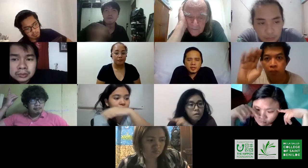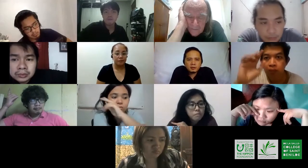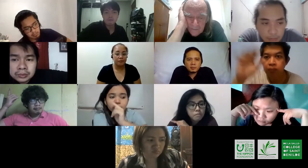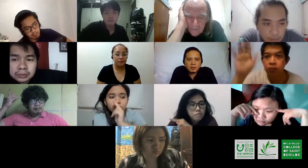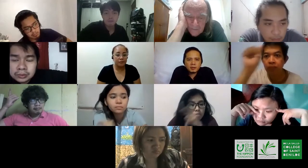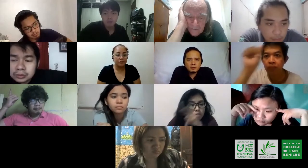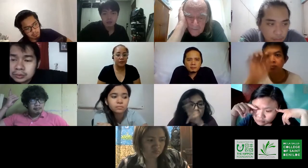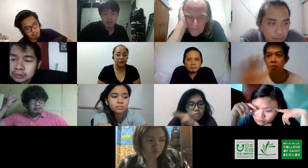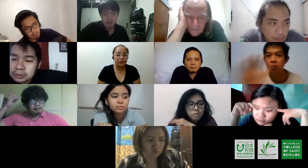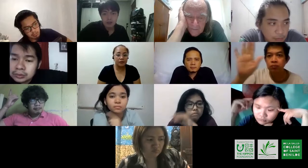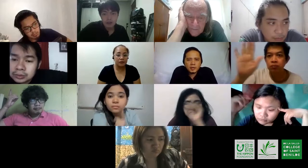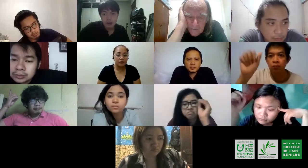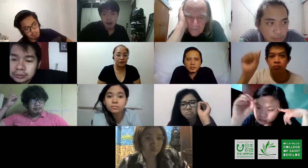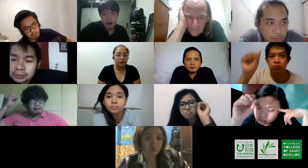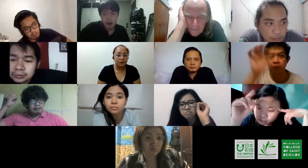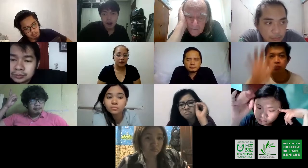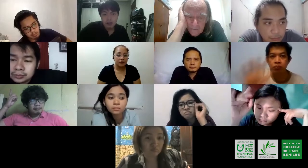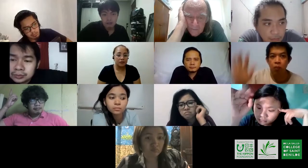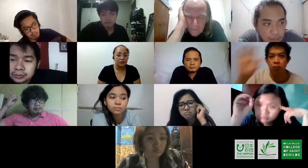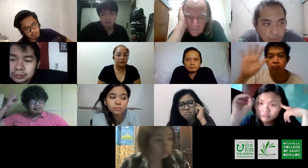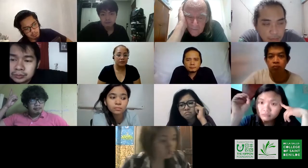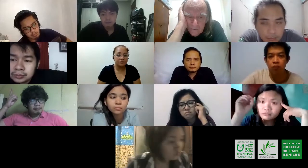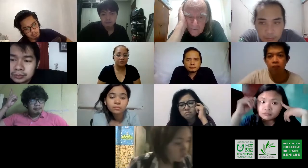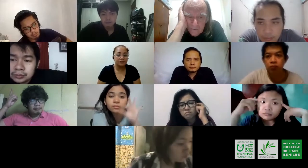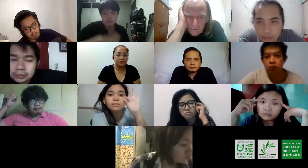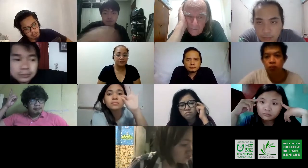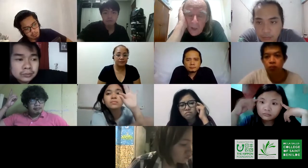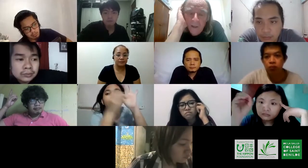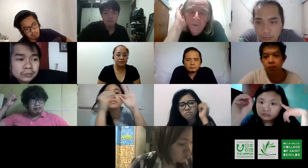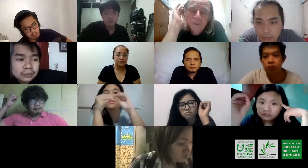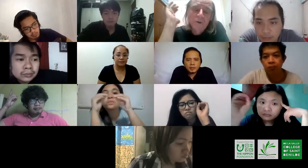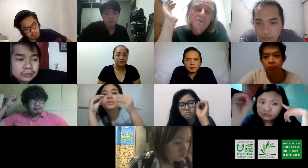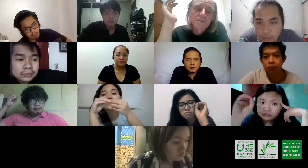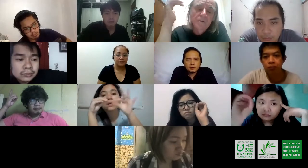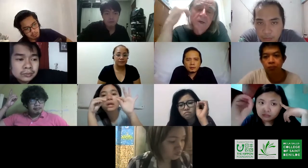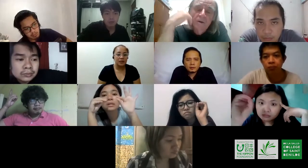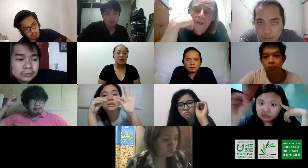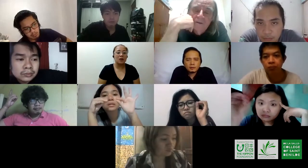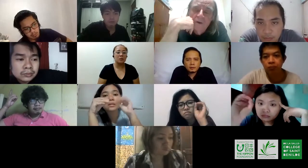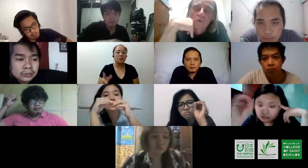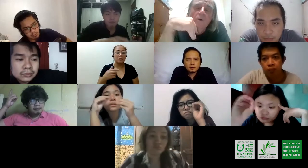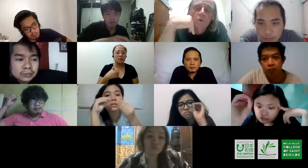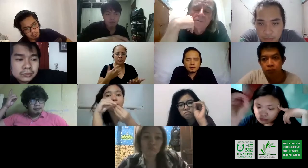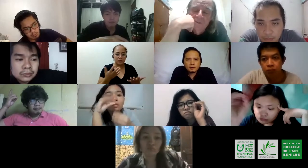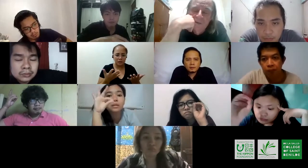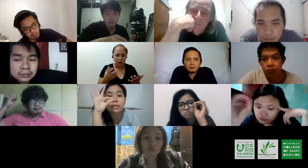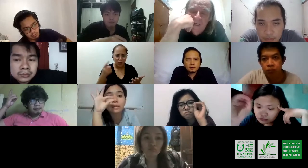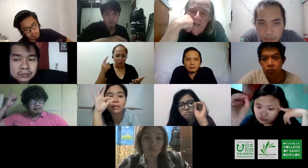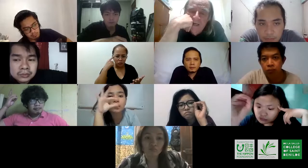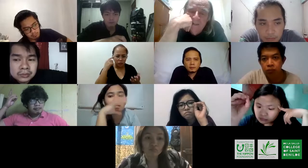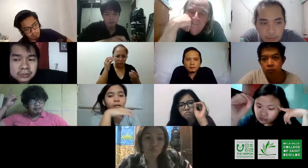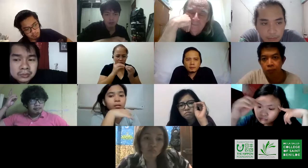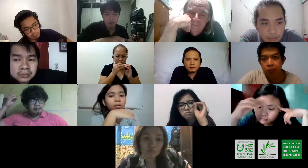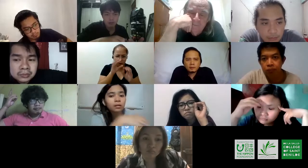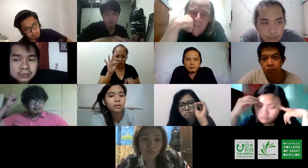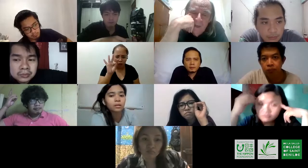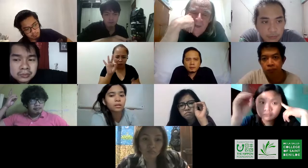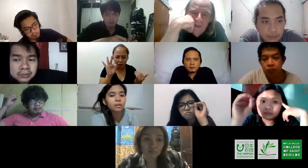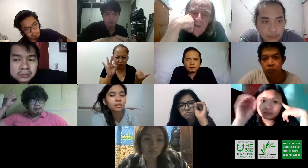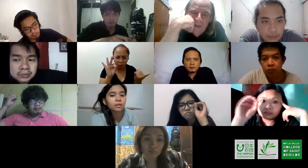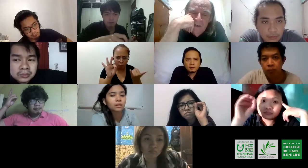Ray saying B. Asia. Now, which question are we on? I thought we were on question number 9.